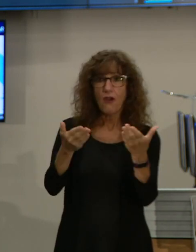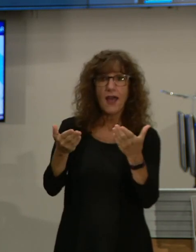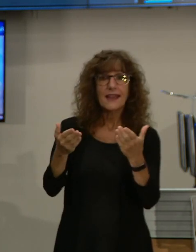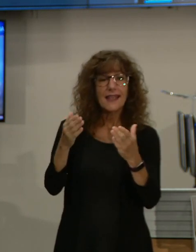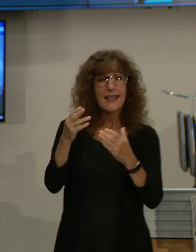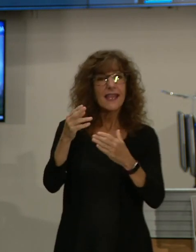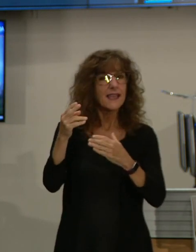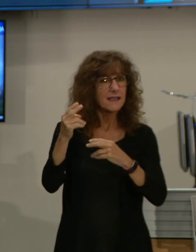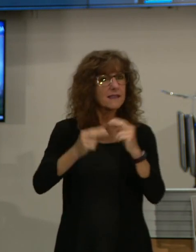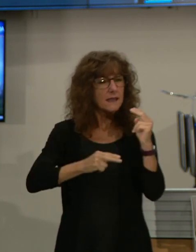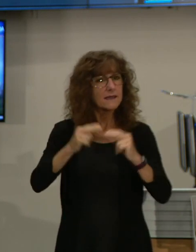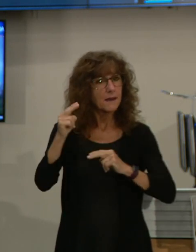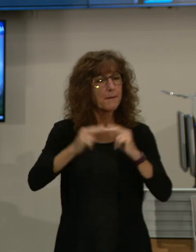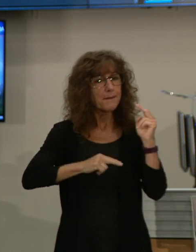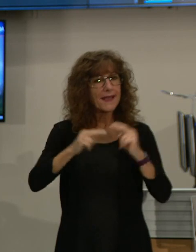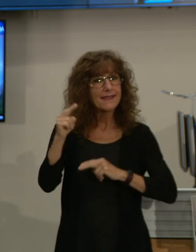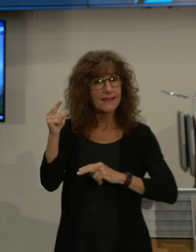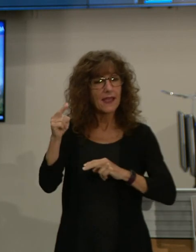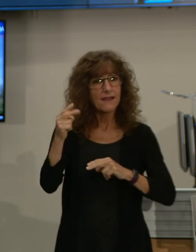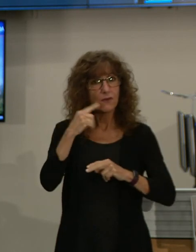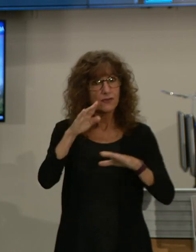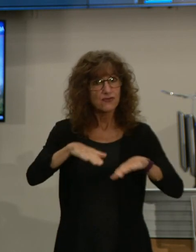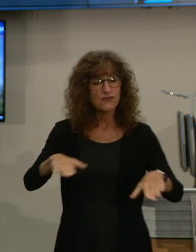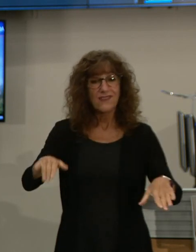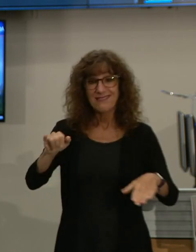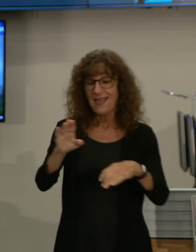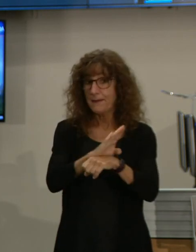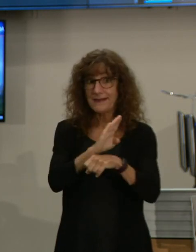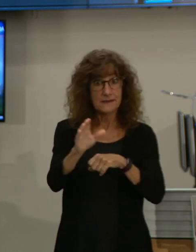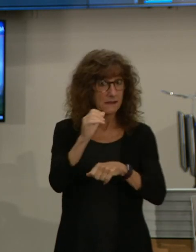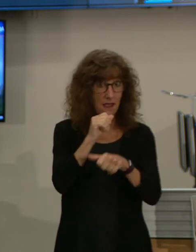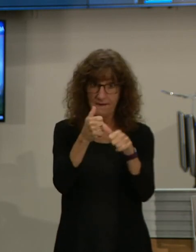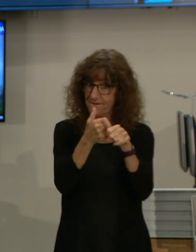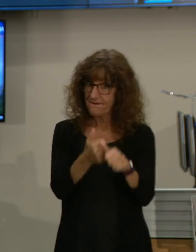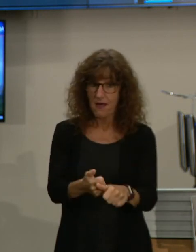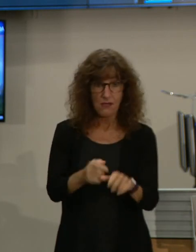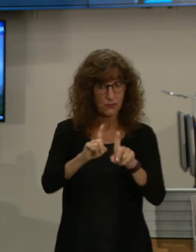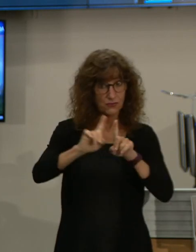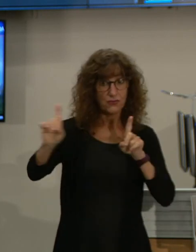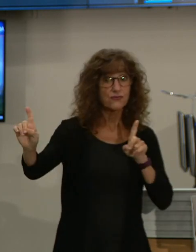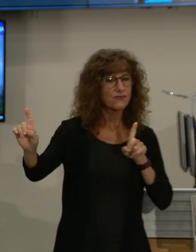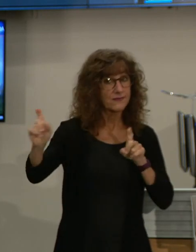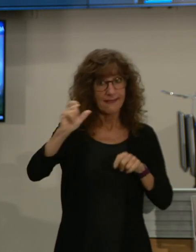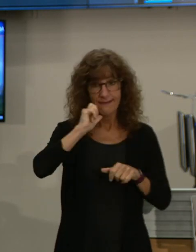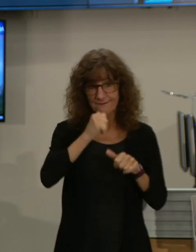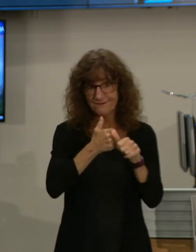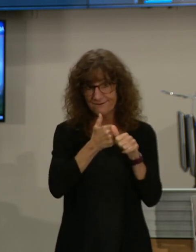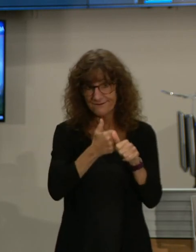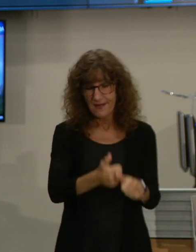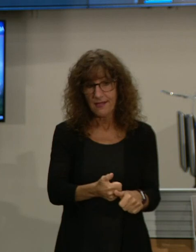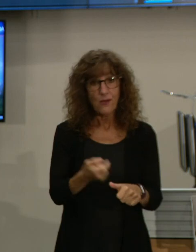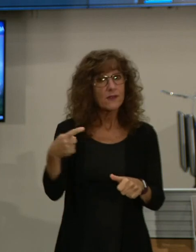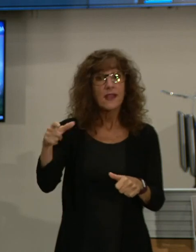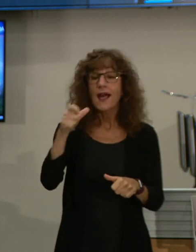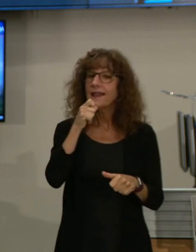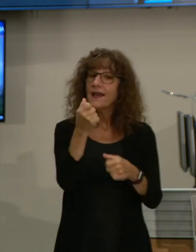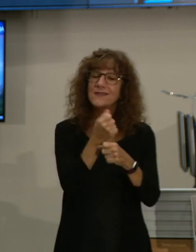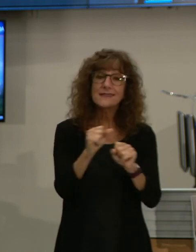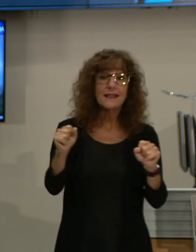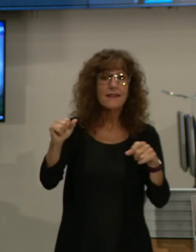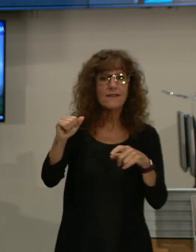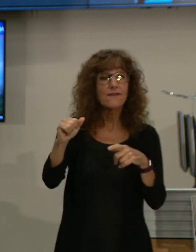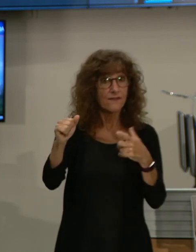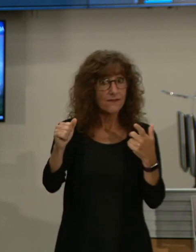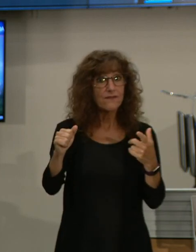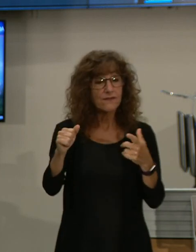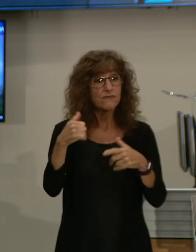serves children because this business was unfortunately not practicing social distancing and did not have safe practices in place.